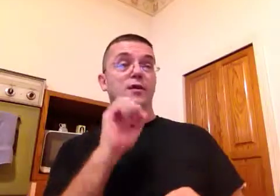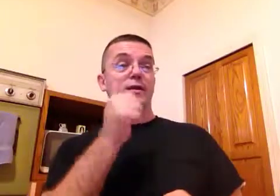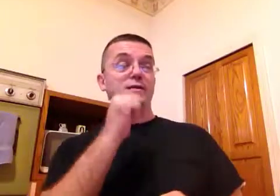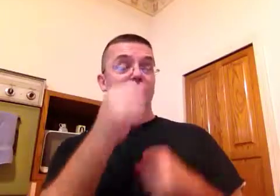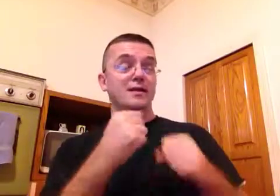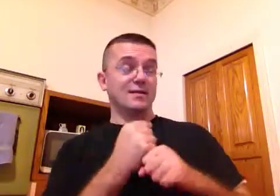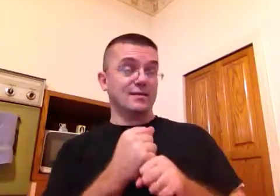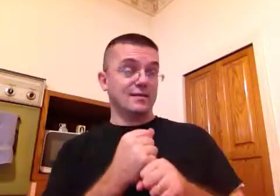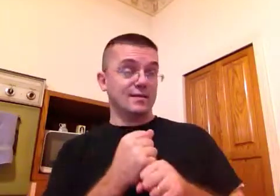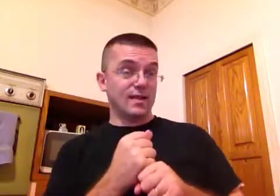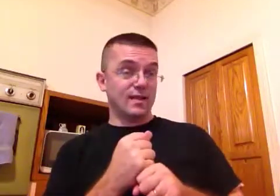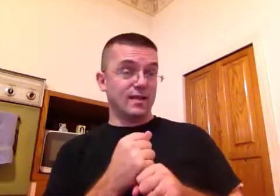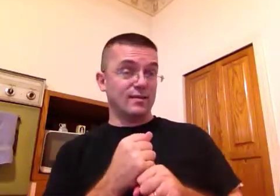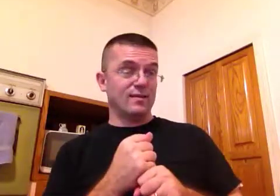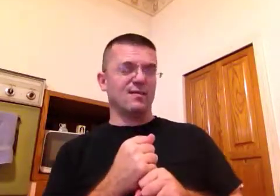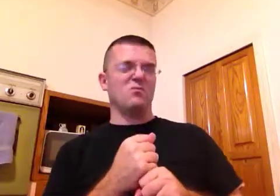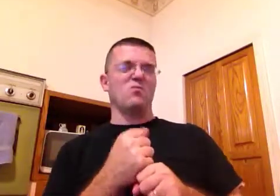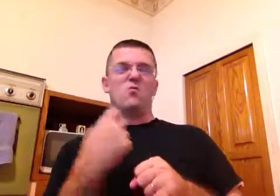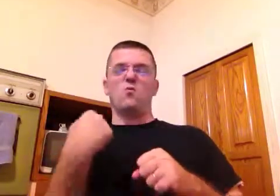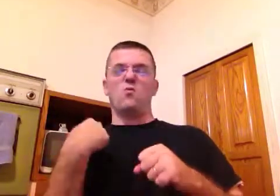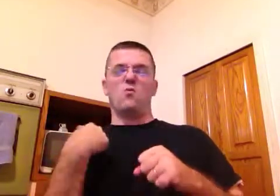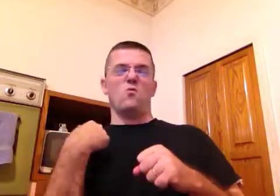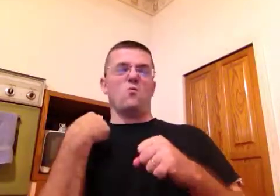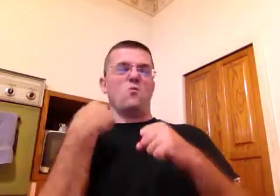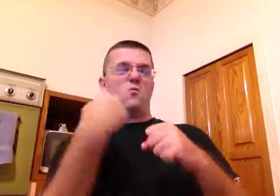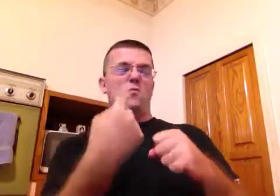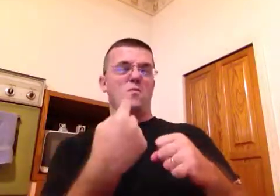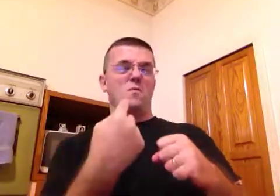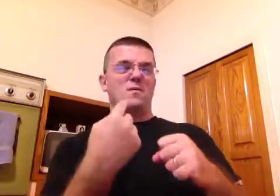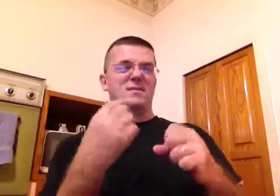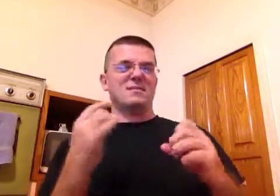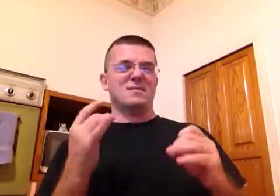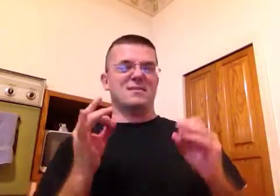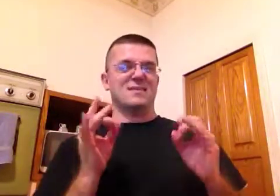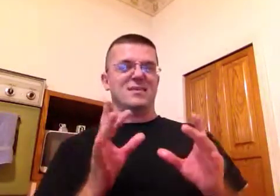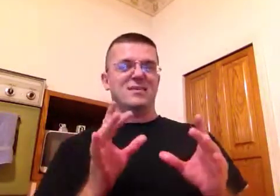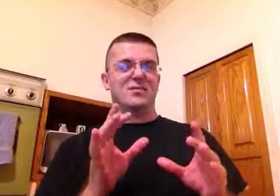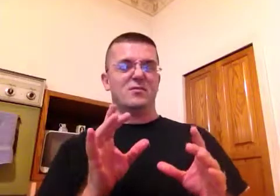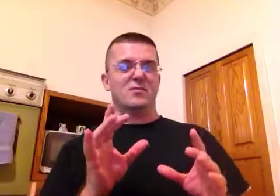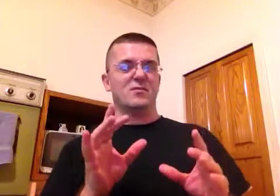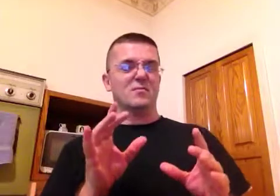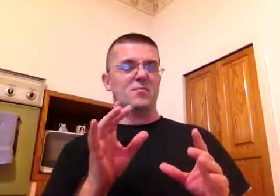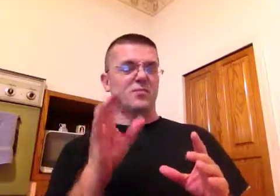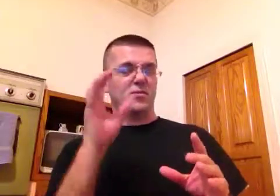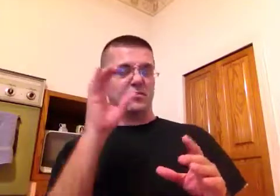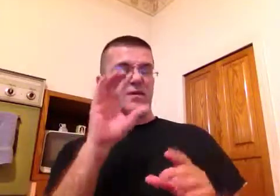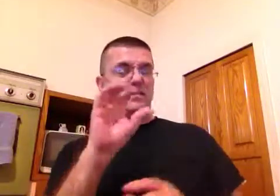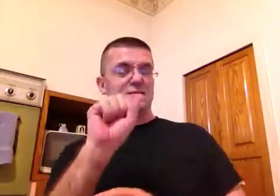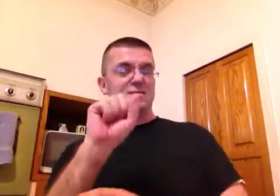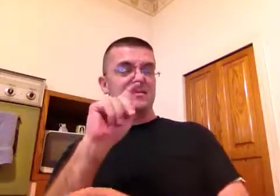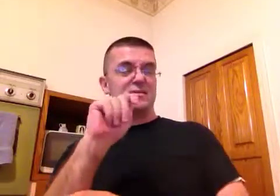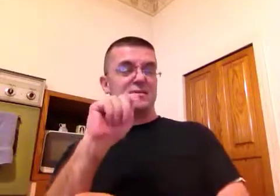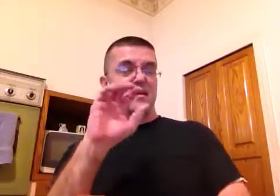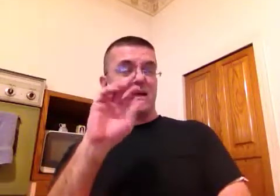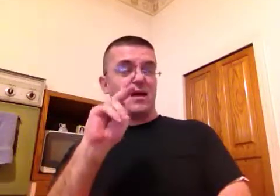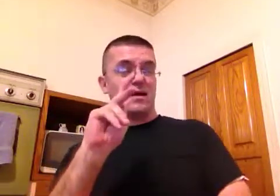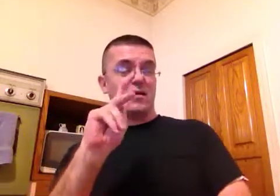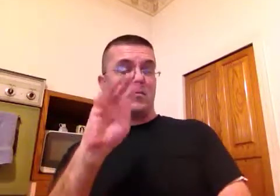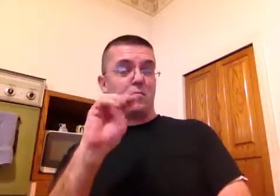worst decades in the stock market's history. That's what scares me. Yeah. But, it doesn't scare me because it